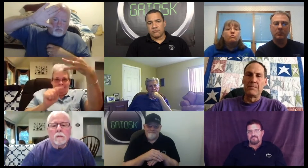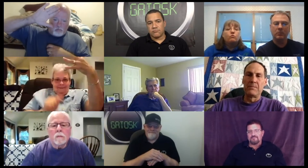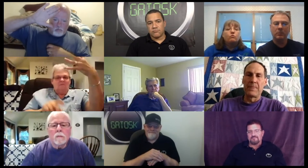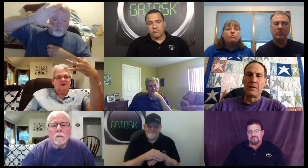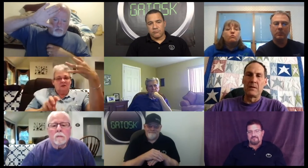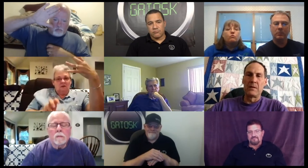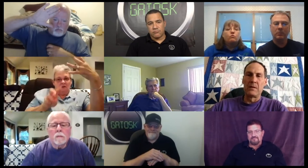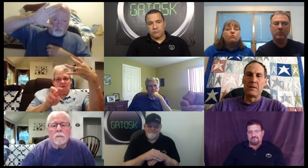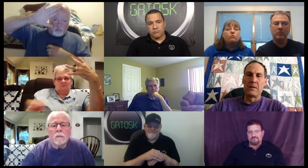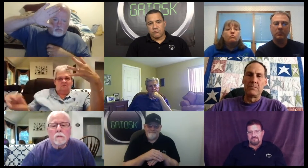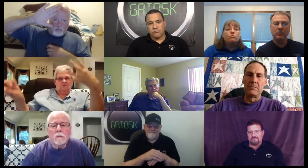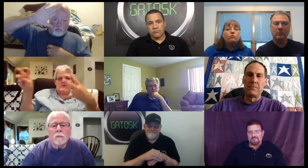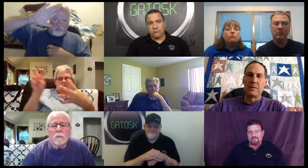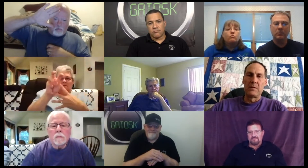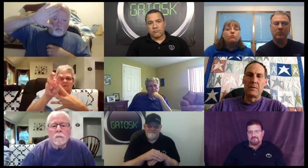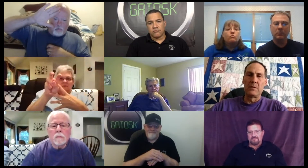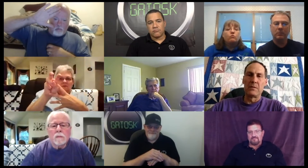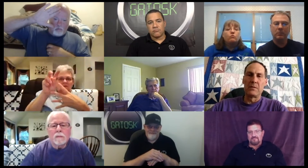and then somebody else below them that are more interested. They should be able to skip.